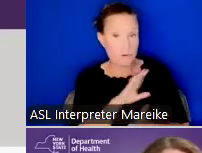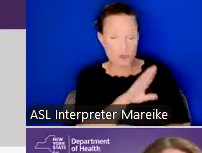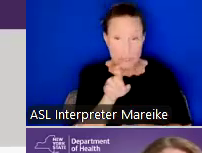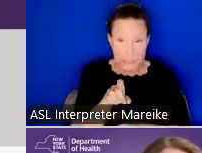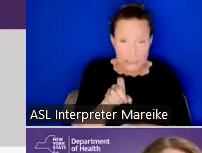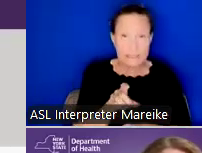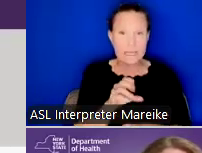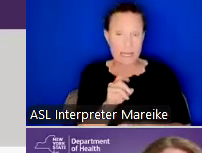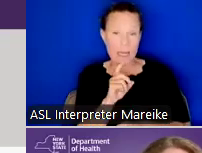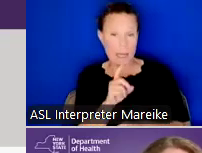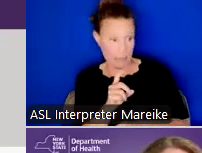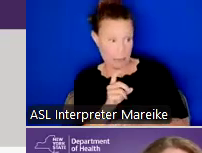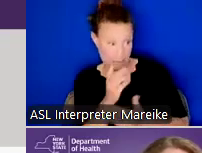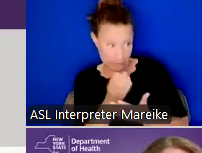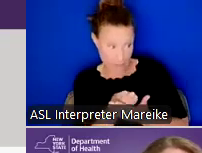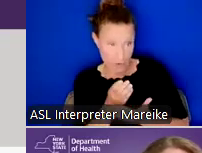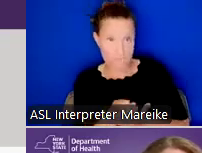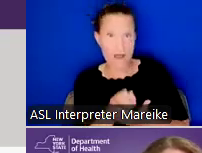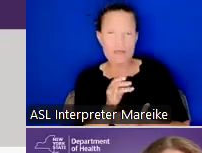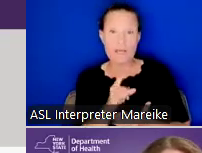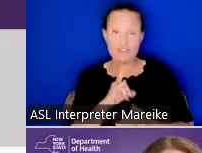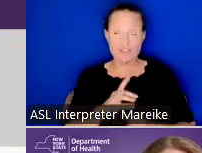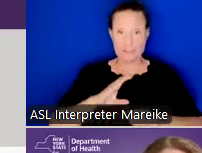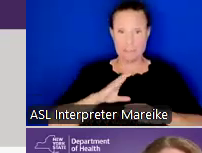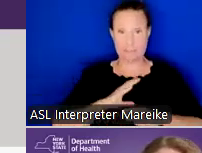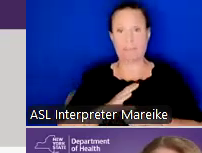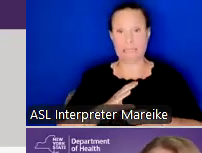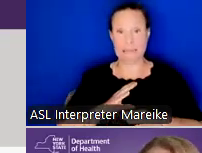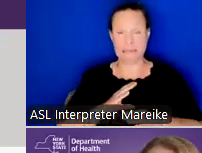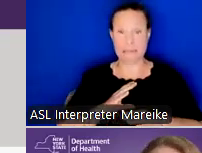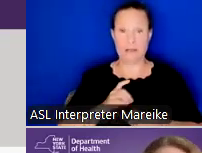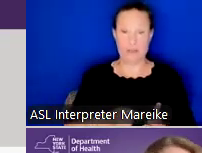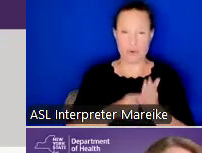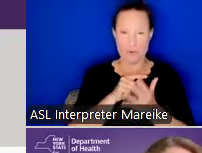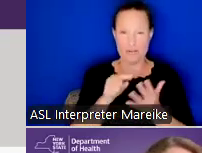she meets eligibility criteria for food assistance.